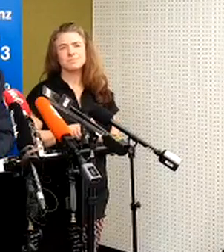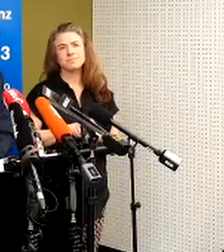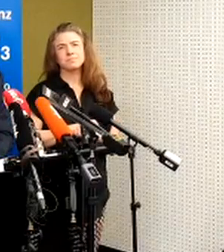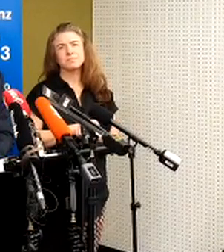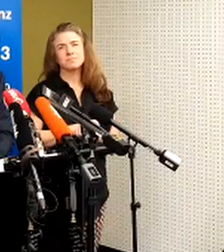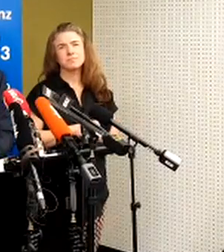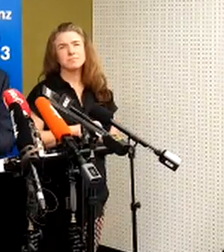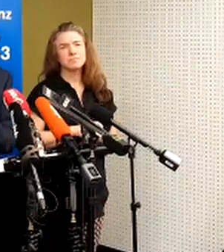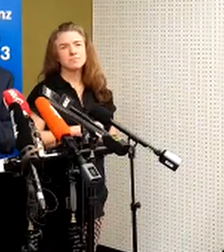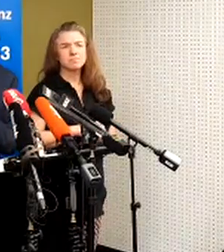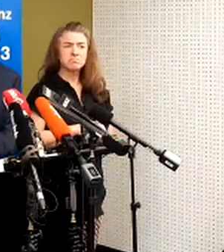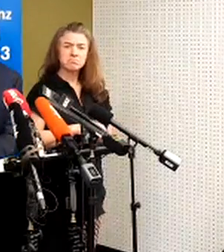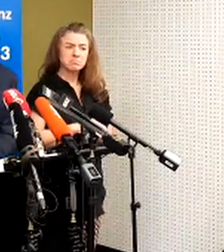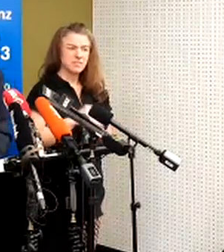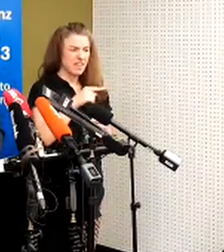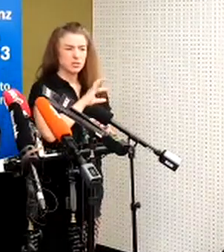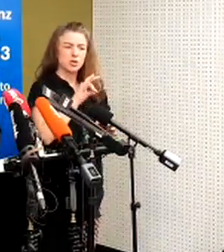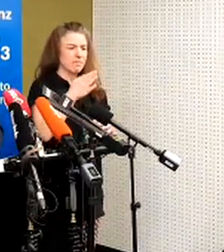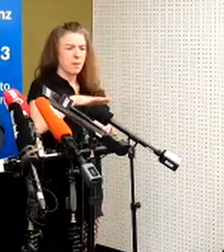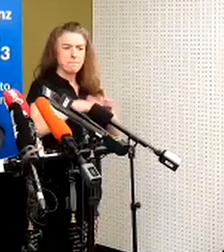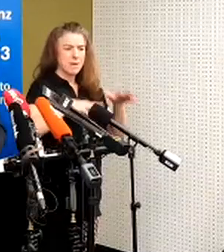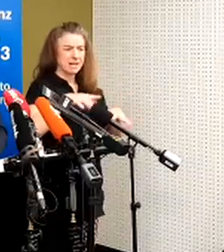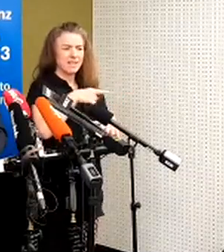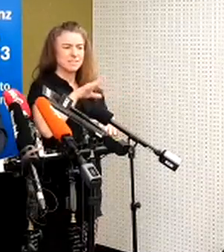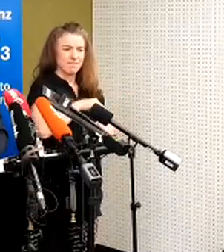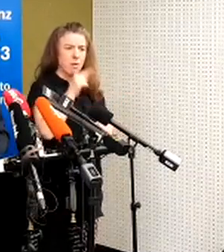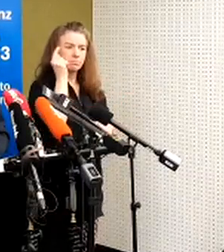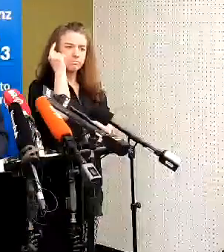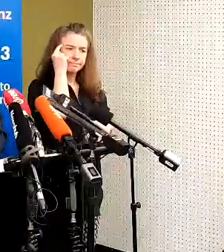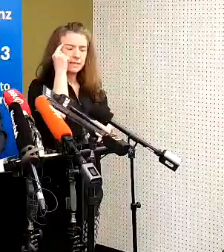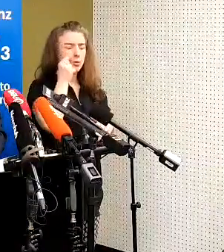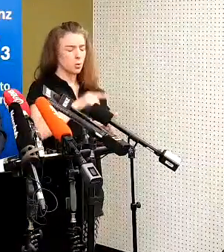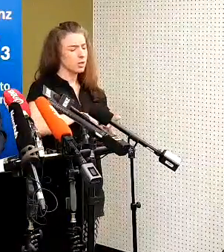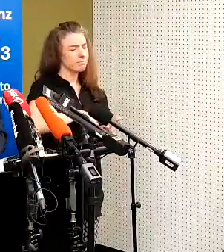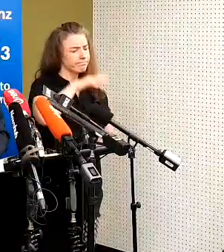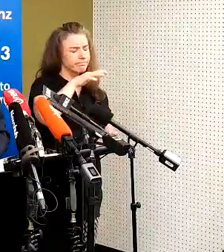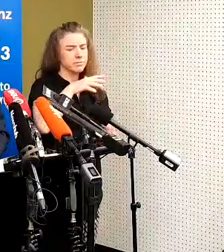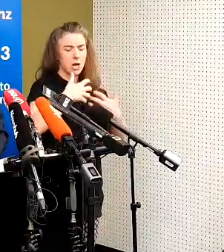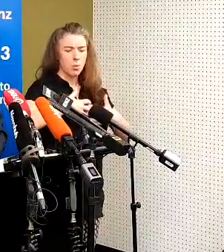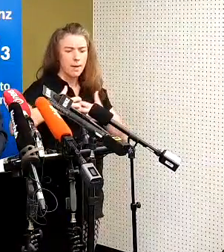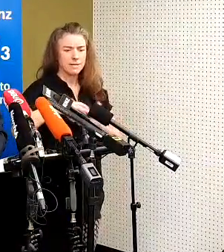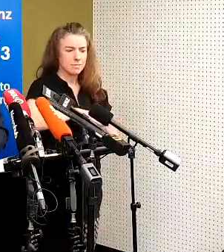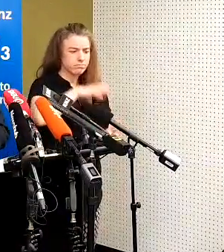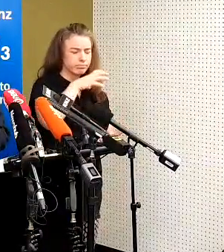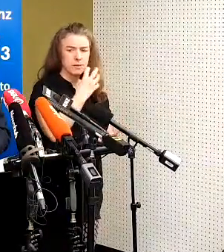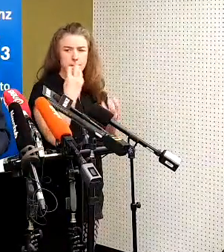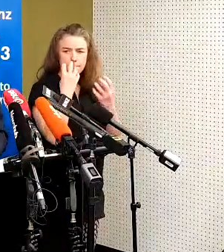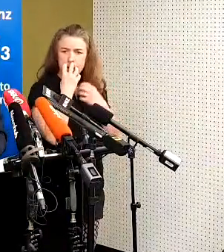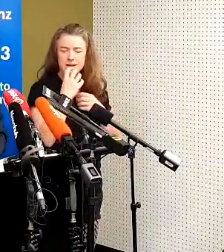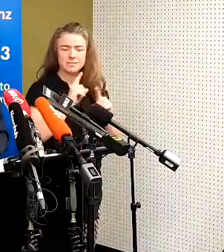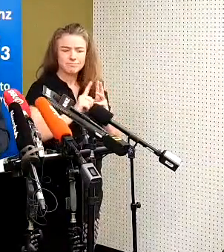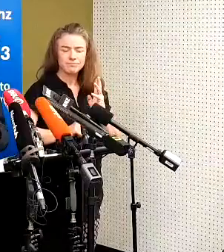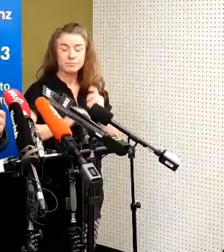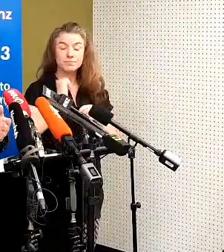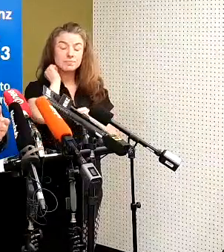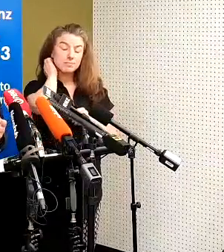panic buying and judiciously increasing their reserves. So I wouldn't be surprised if they're increasing their reserves and making sure there are reserves. I should say that